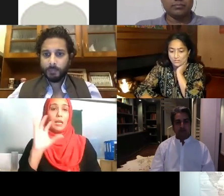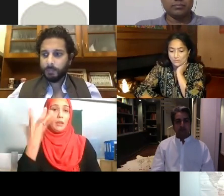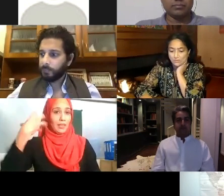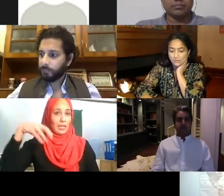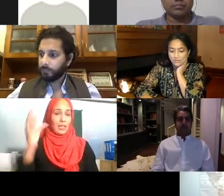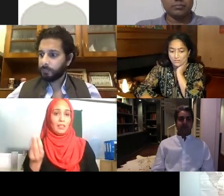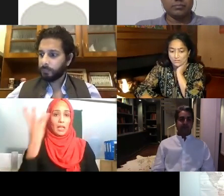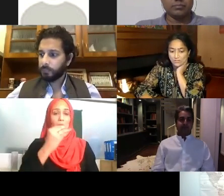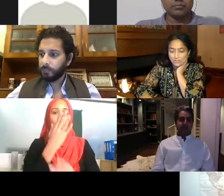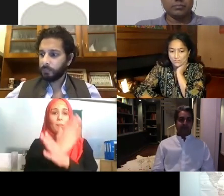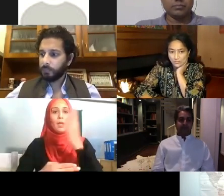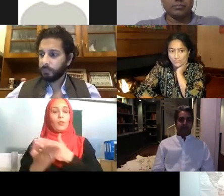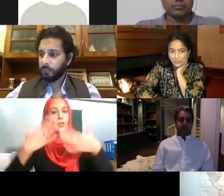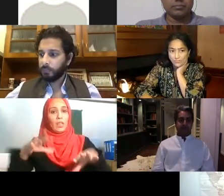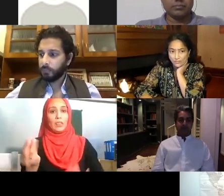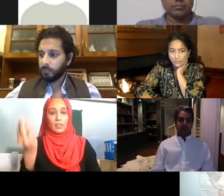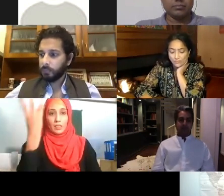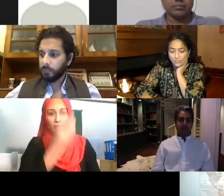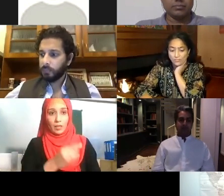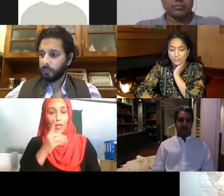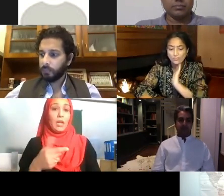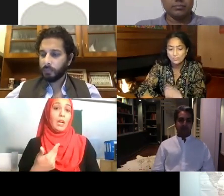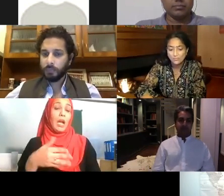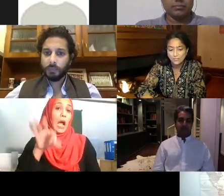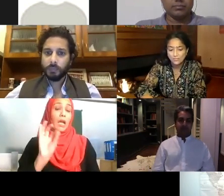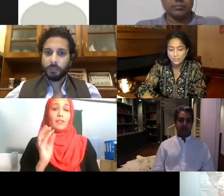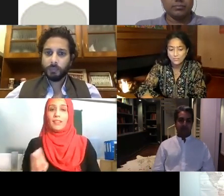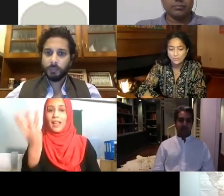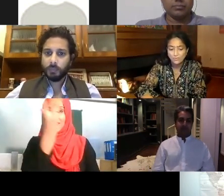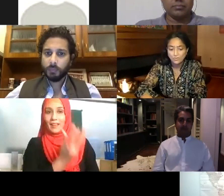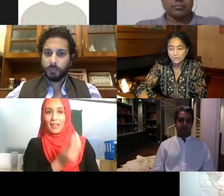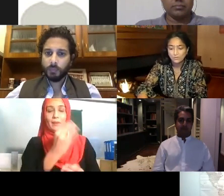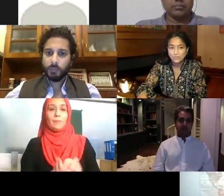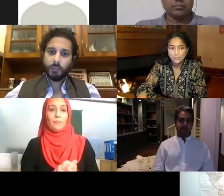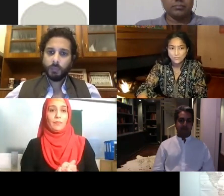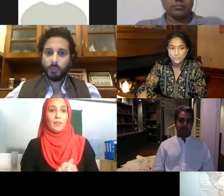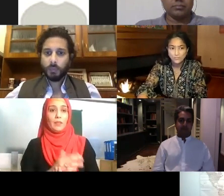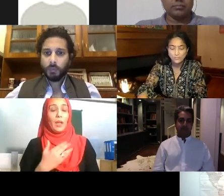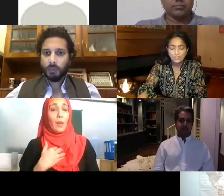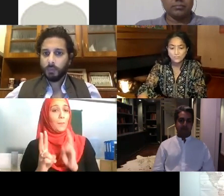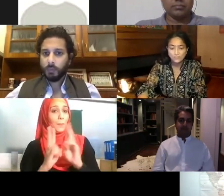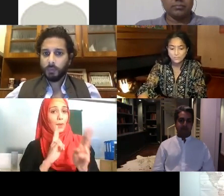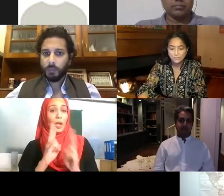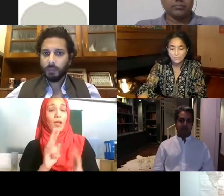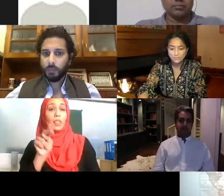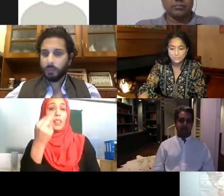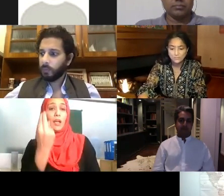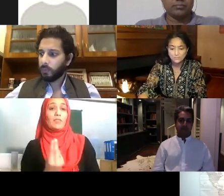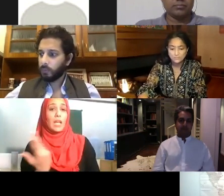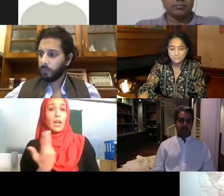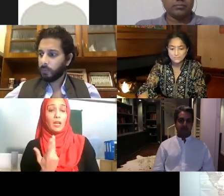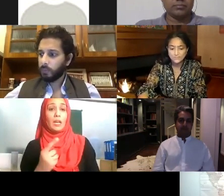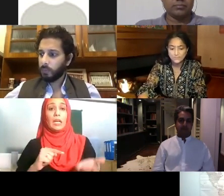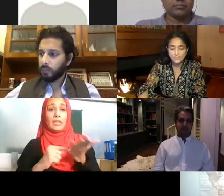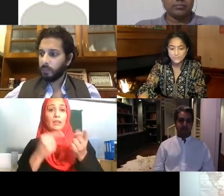with Disabilities. And to mark this important day, we wanted to have a conversation about how